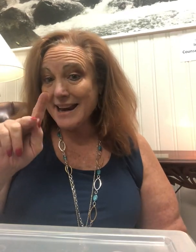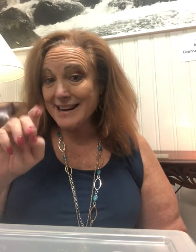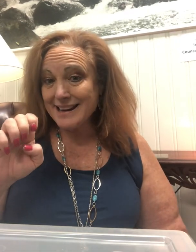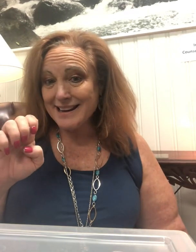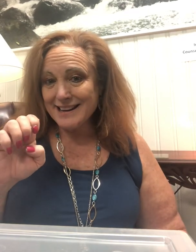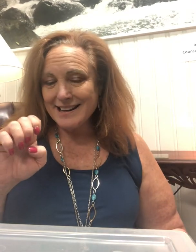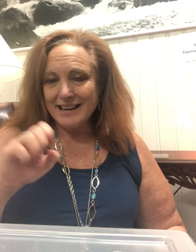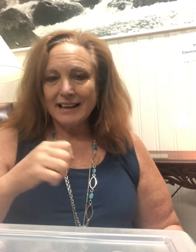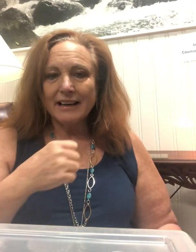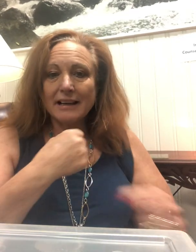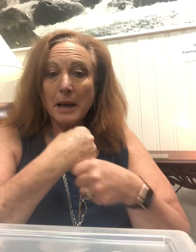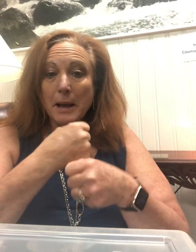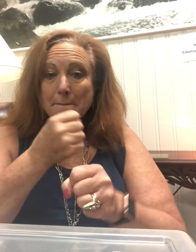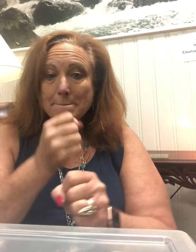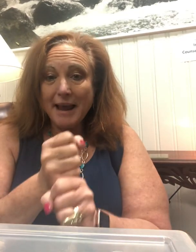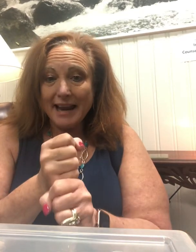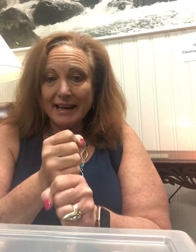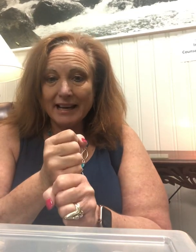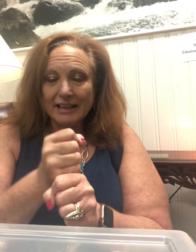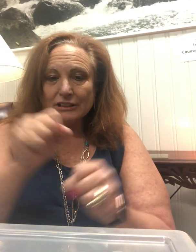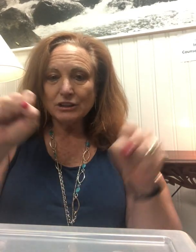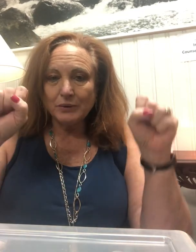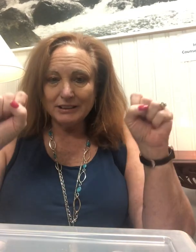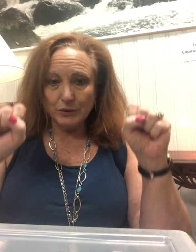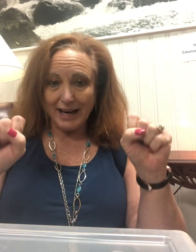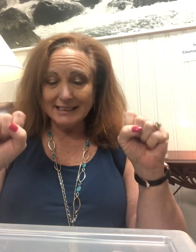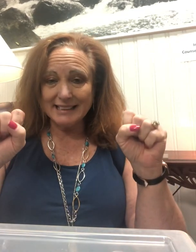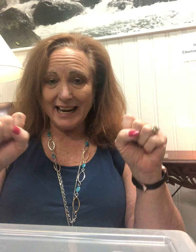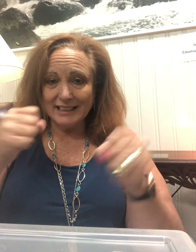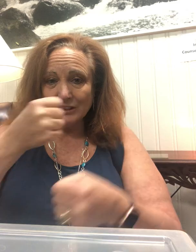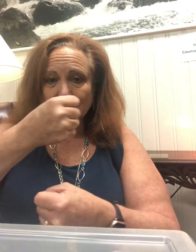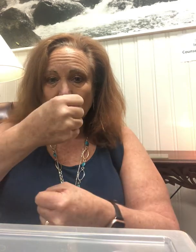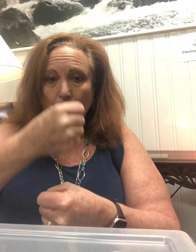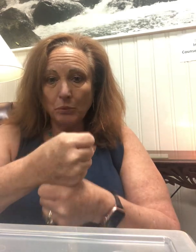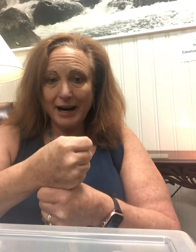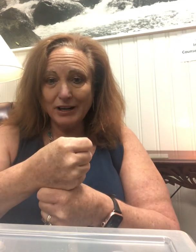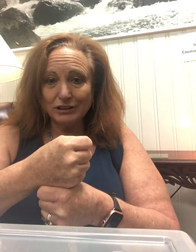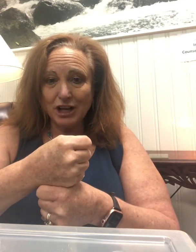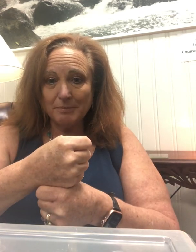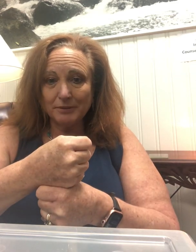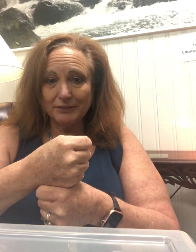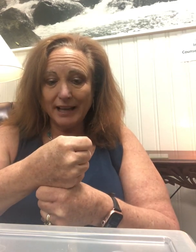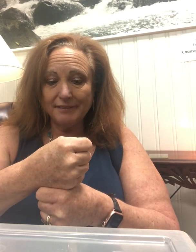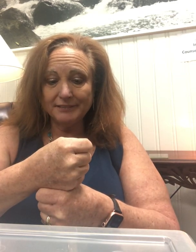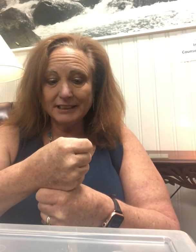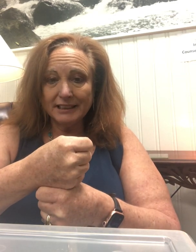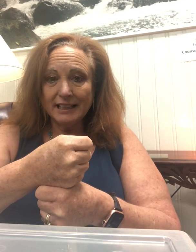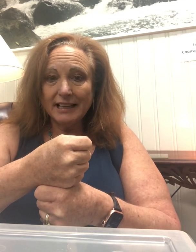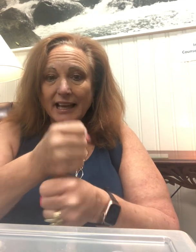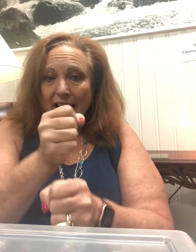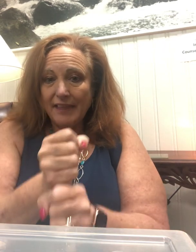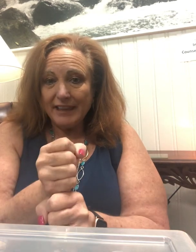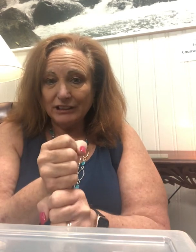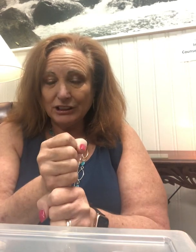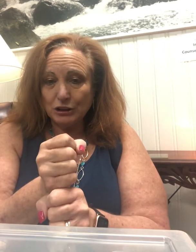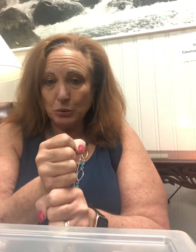make. Make. So these are S hands right on top of left, and they just